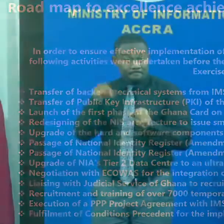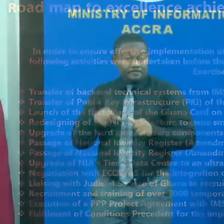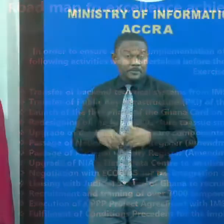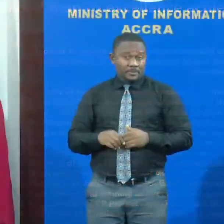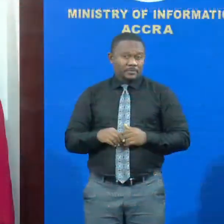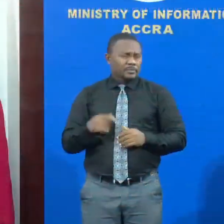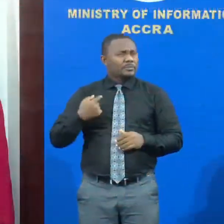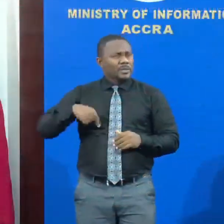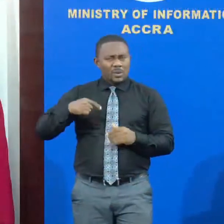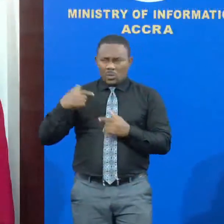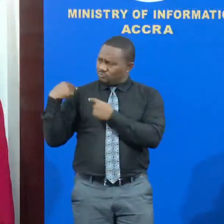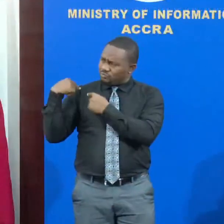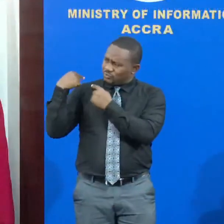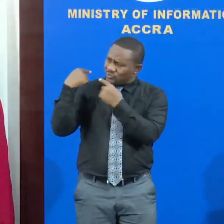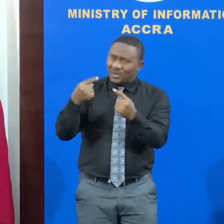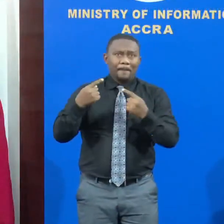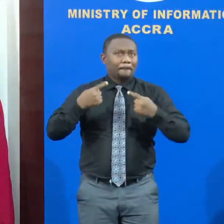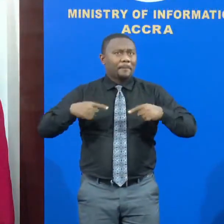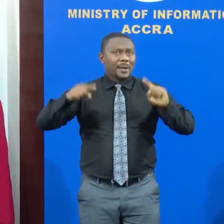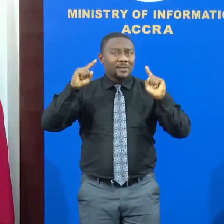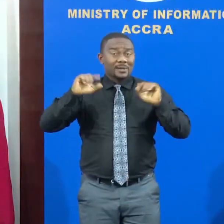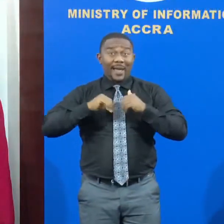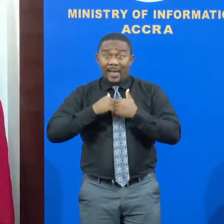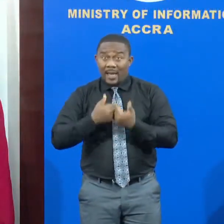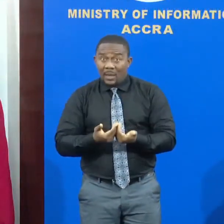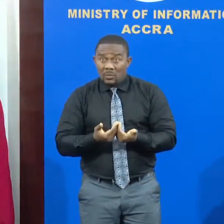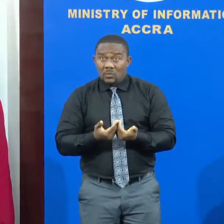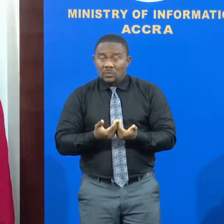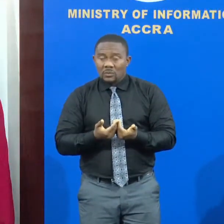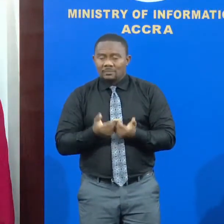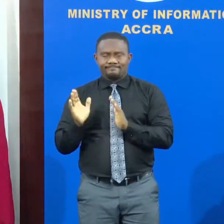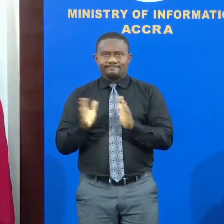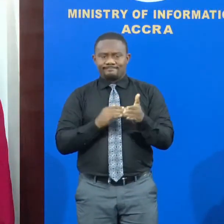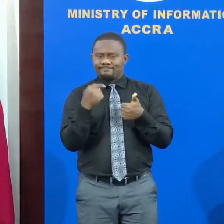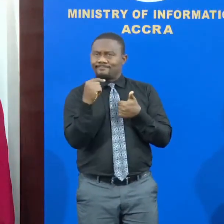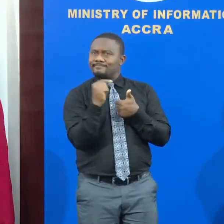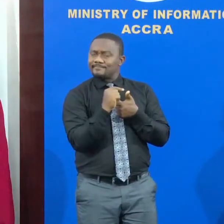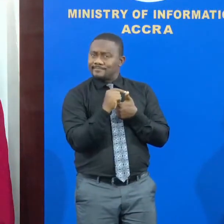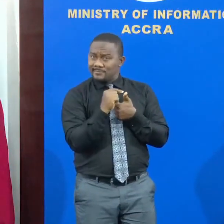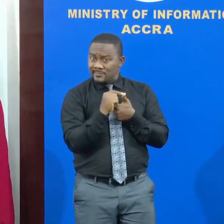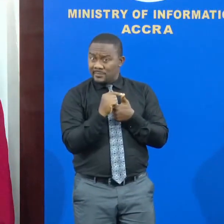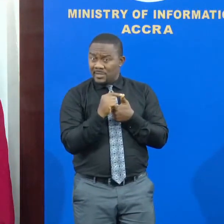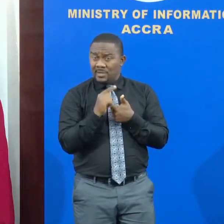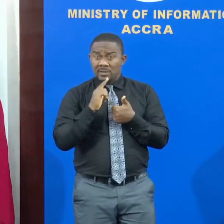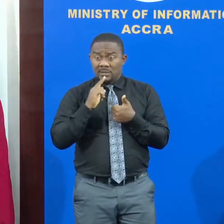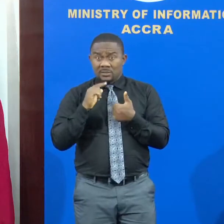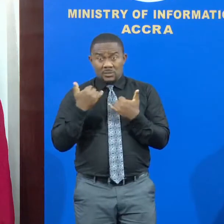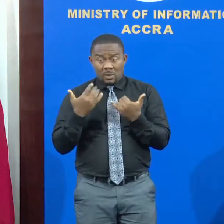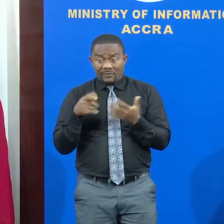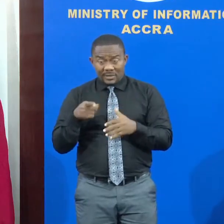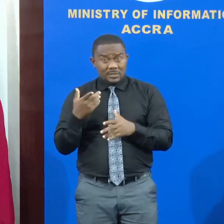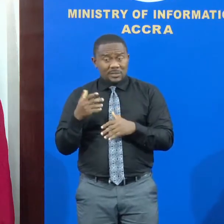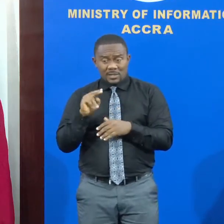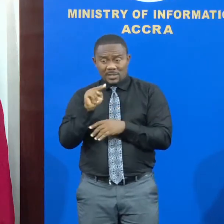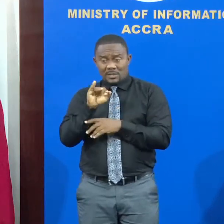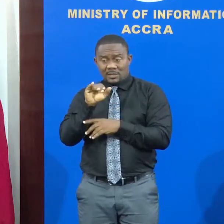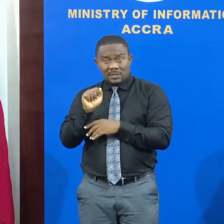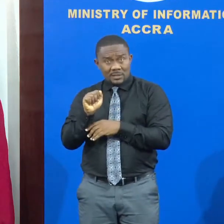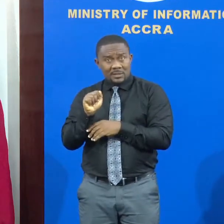far is the following. First, in order to ensure the effective implementation of the National